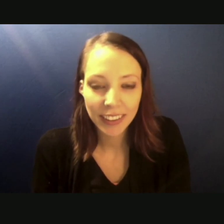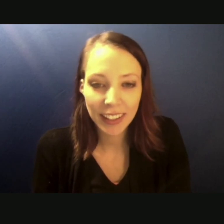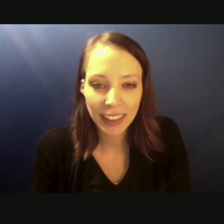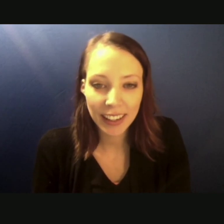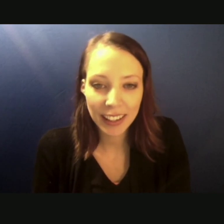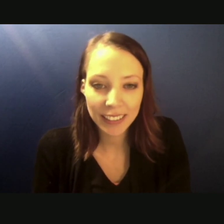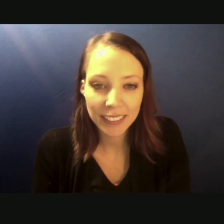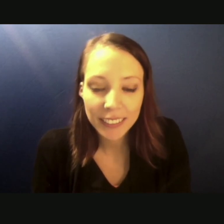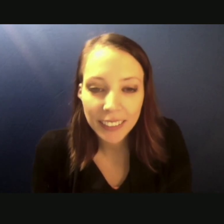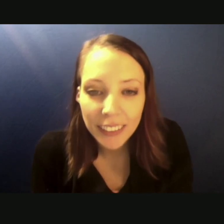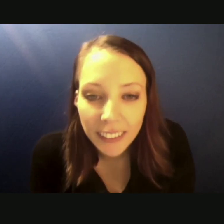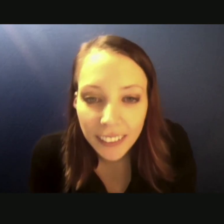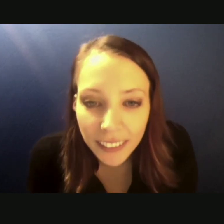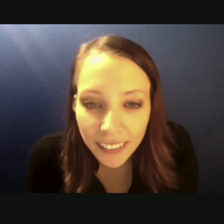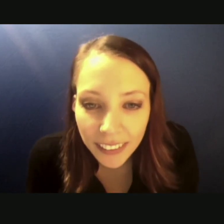Look at that.